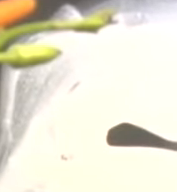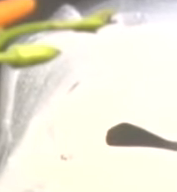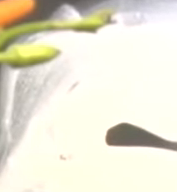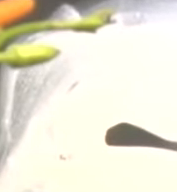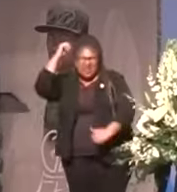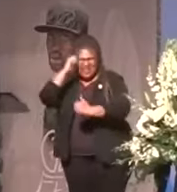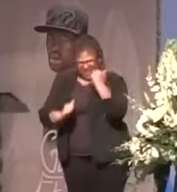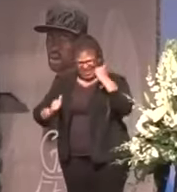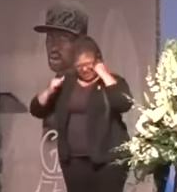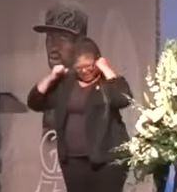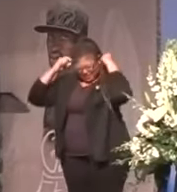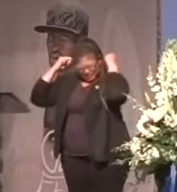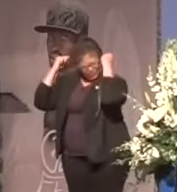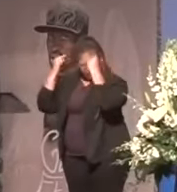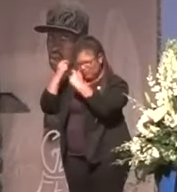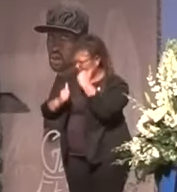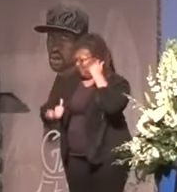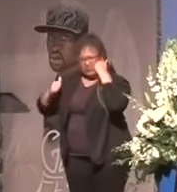try.